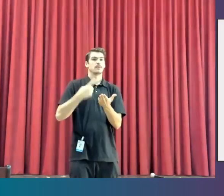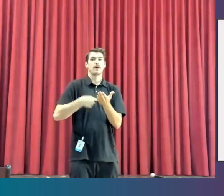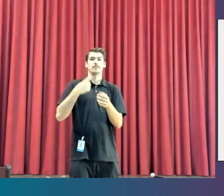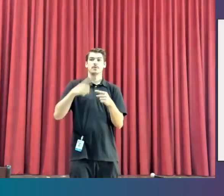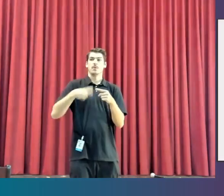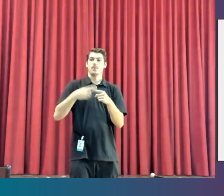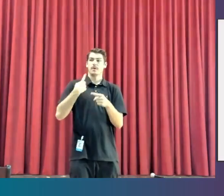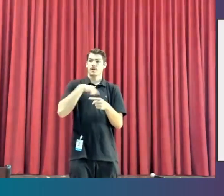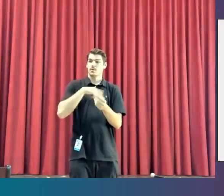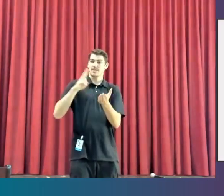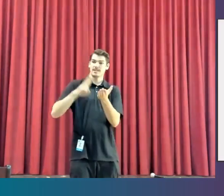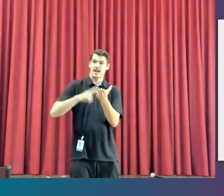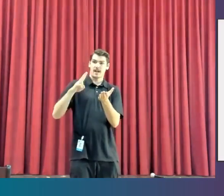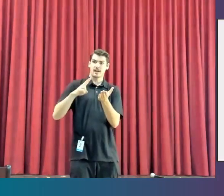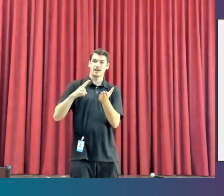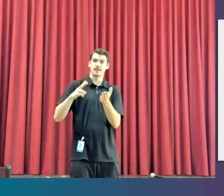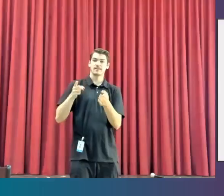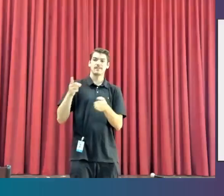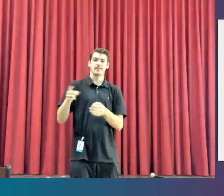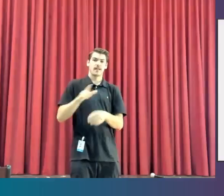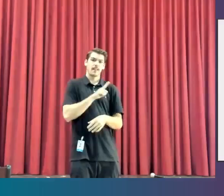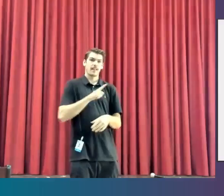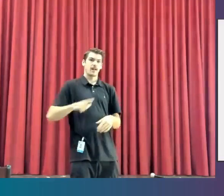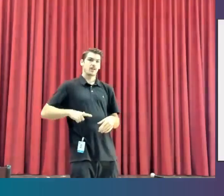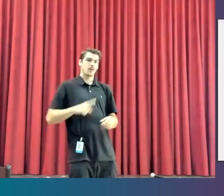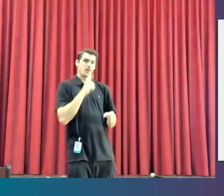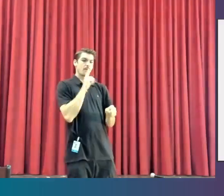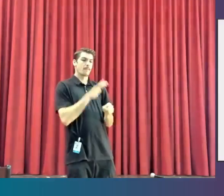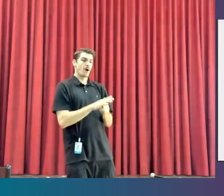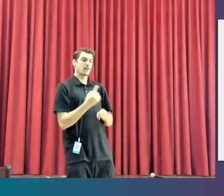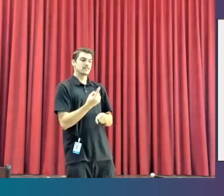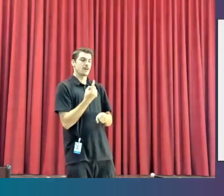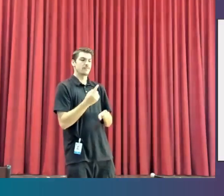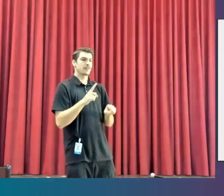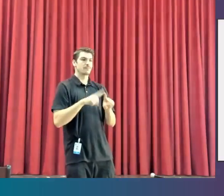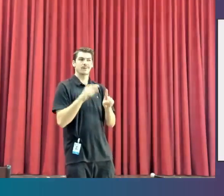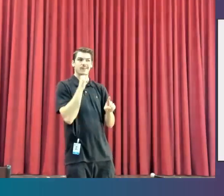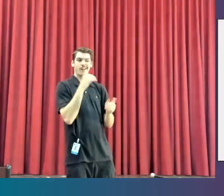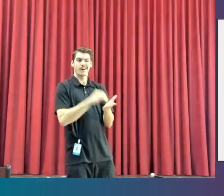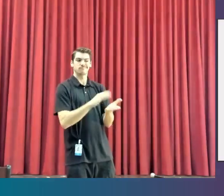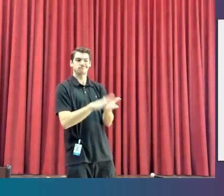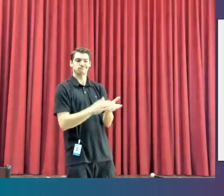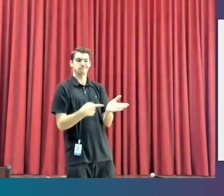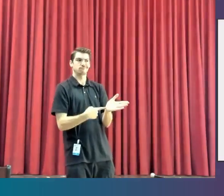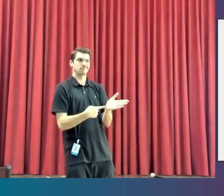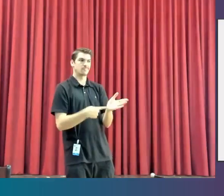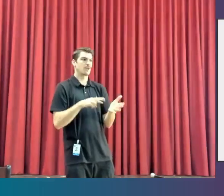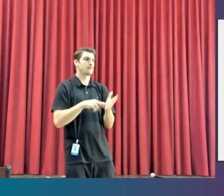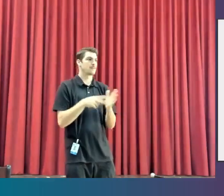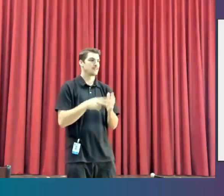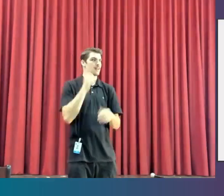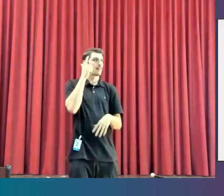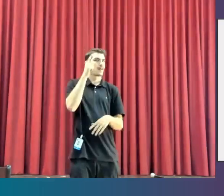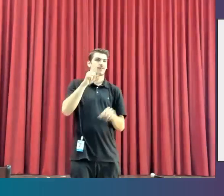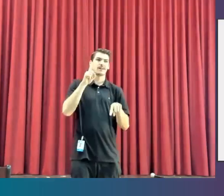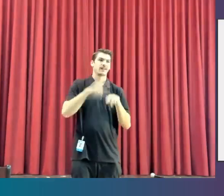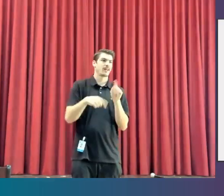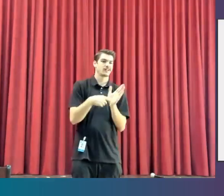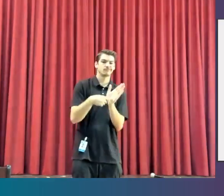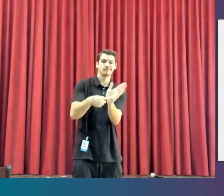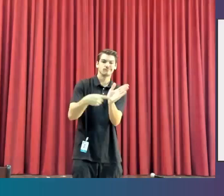lease, a landlord may promise something, but it's not in writing, so we can't point to it and enforce